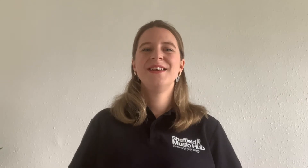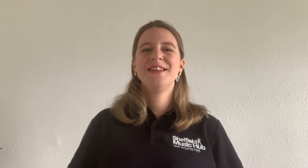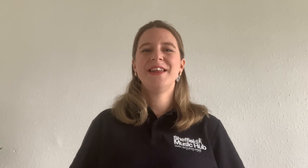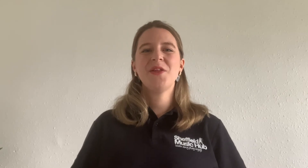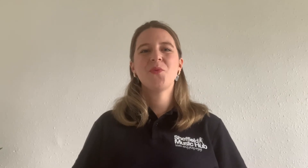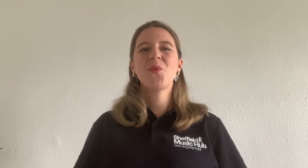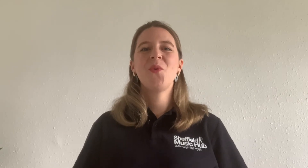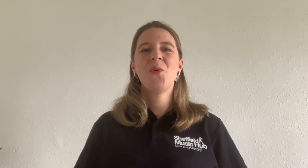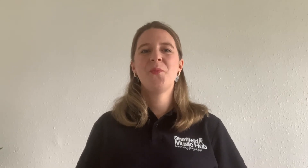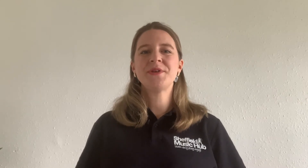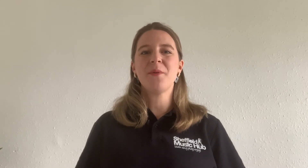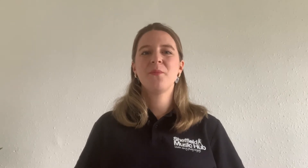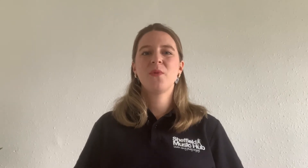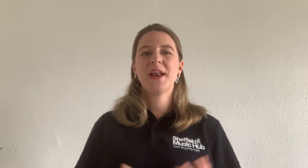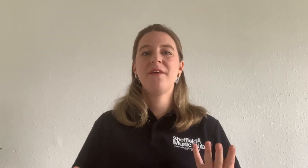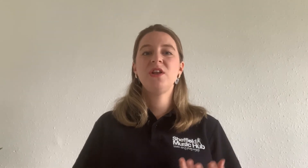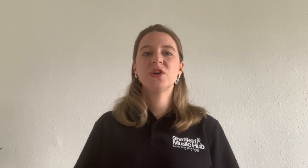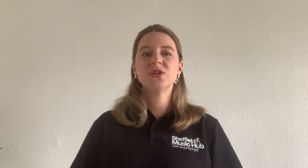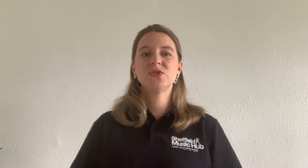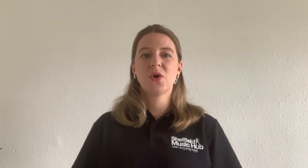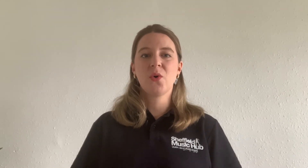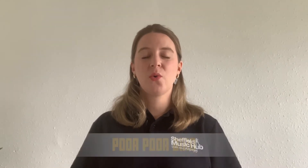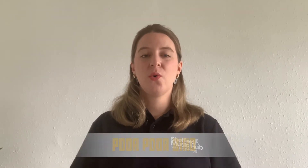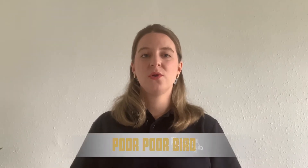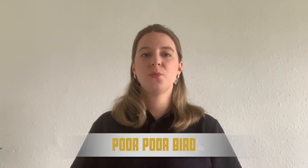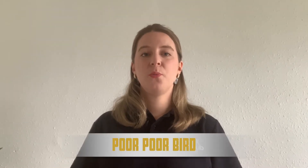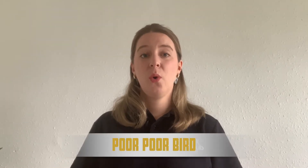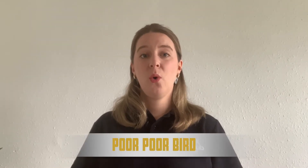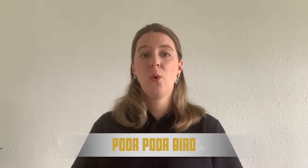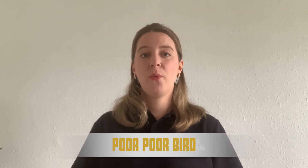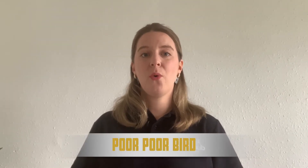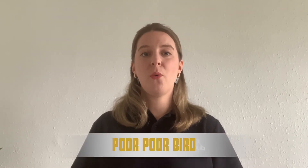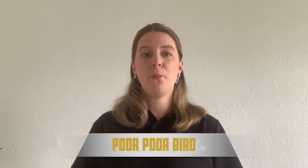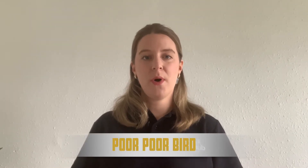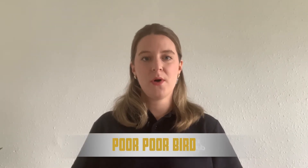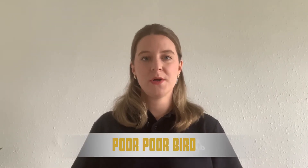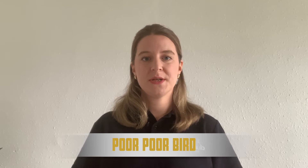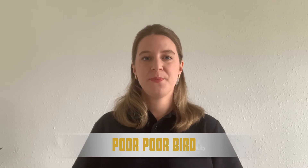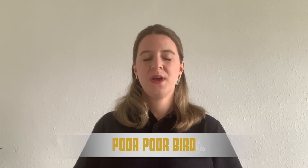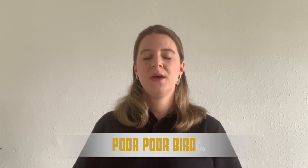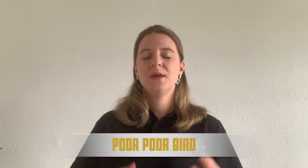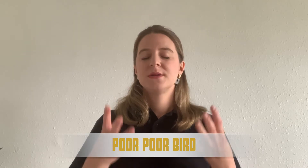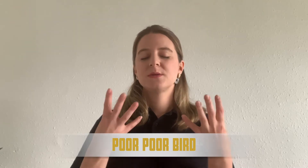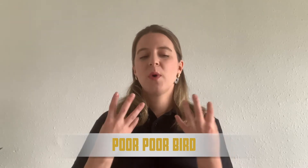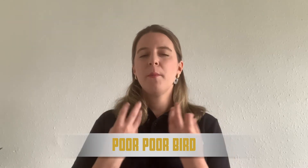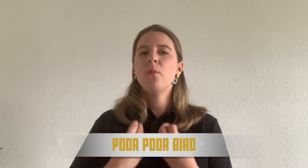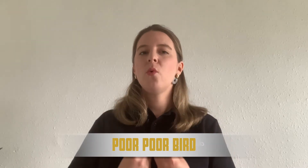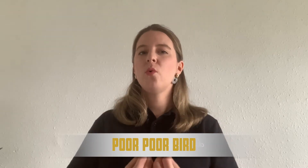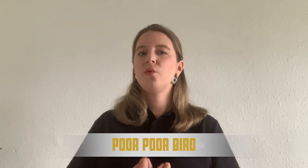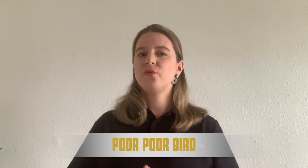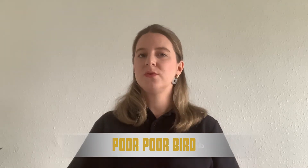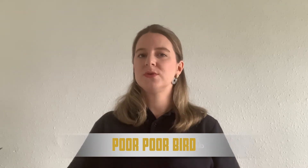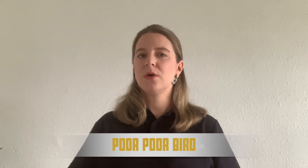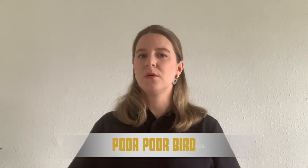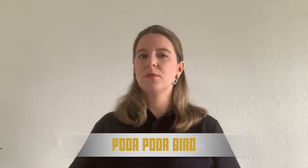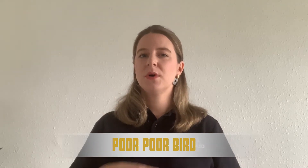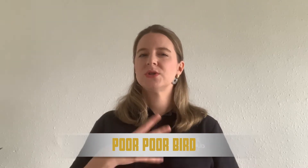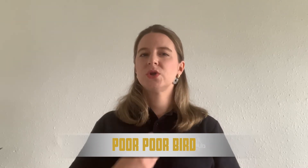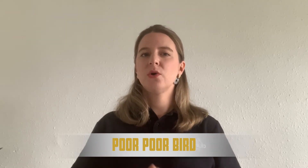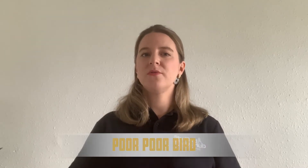Now that we're all warmed up, we're going to have a look at a song called Poor, Poor Bird. It's quite a mournful song, quite a sorrowful